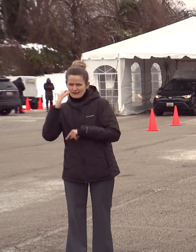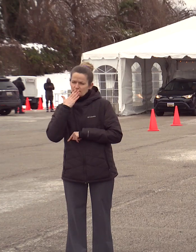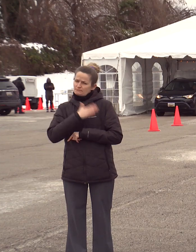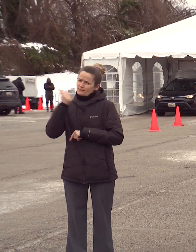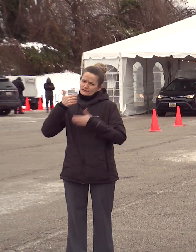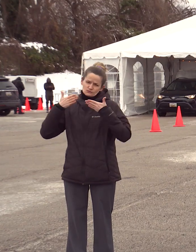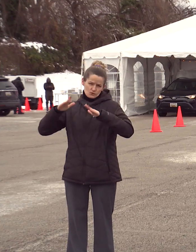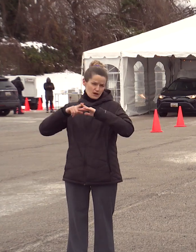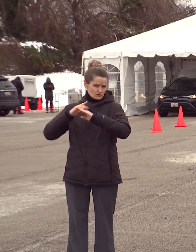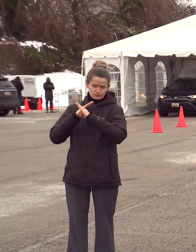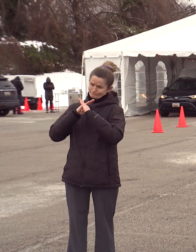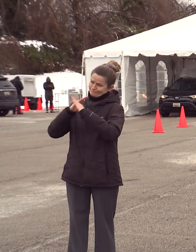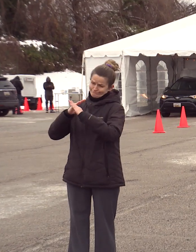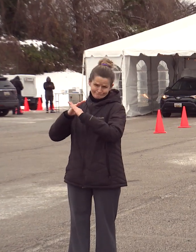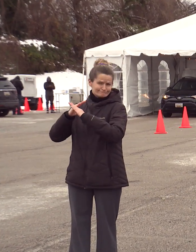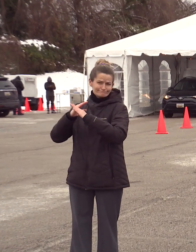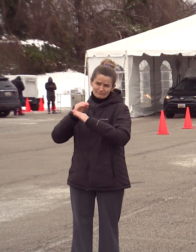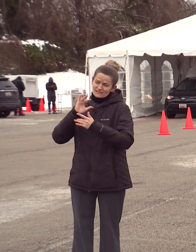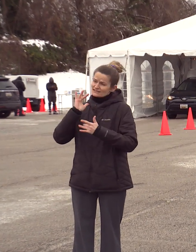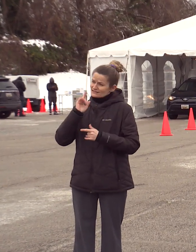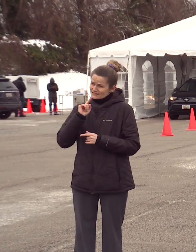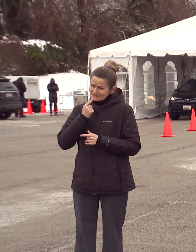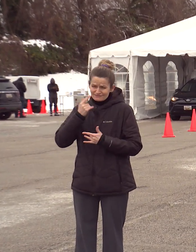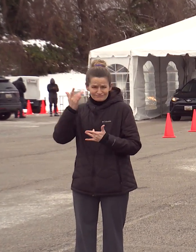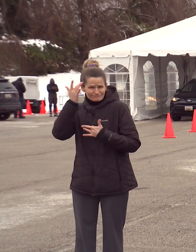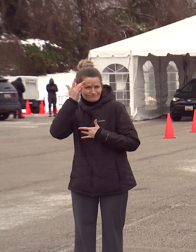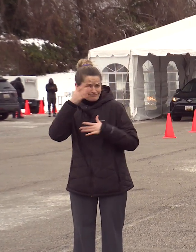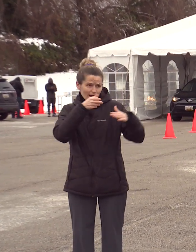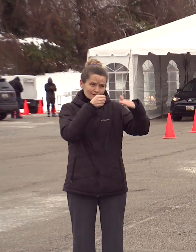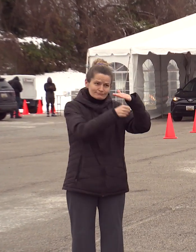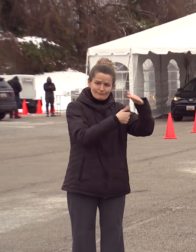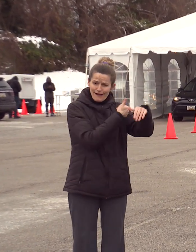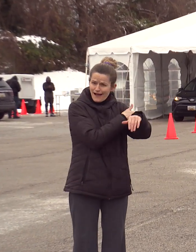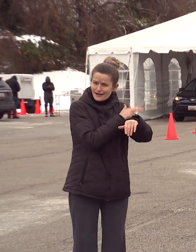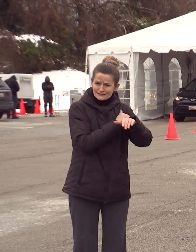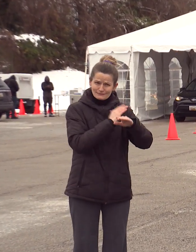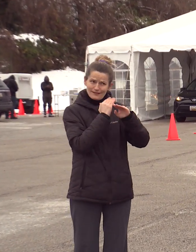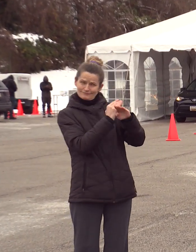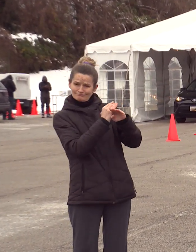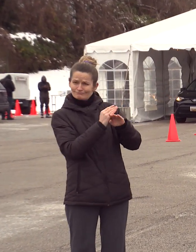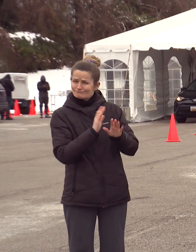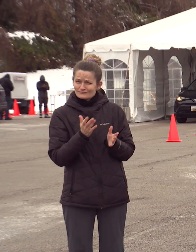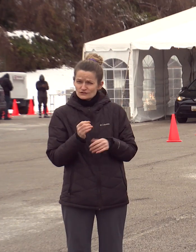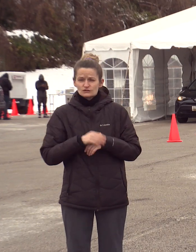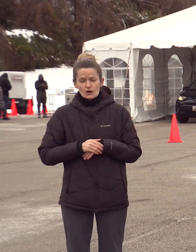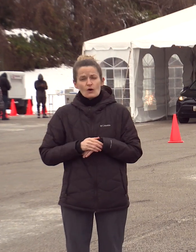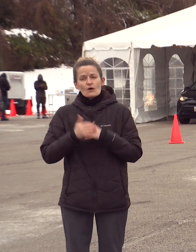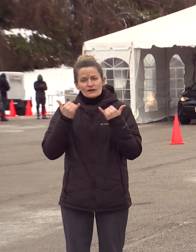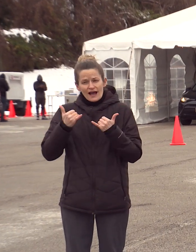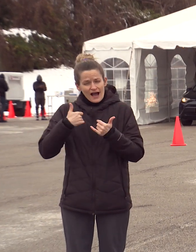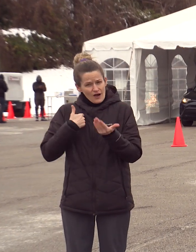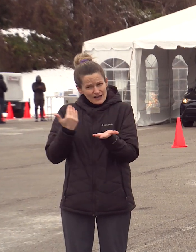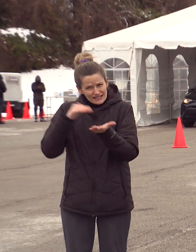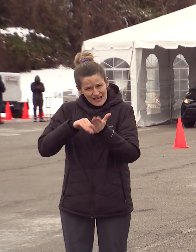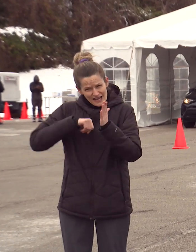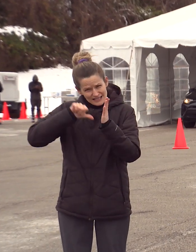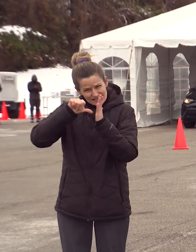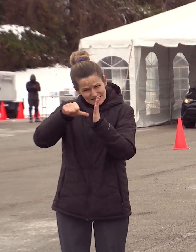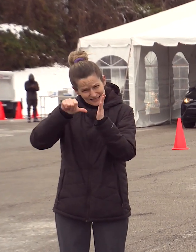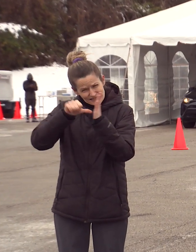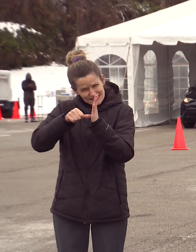serious illness and hospitalization due to COVID. I want to say that again. The vaccine and the booster is the